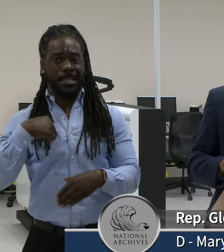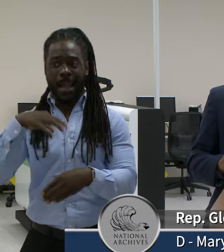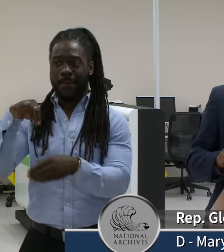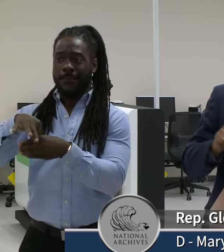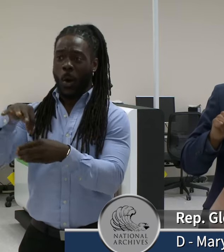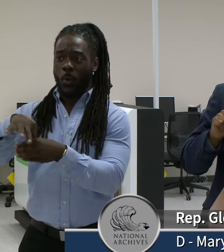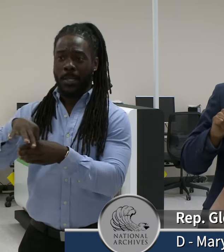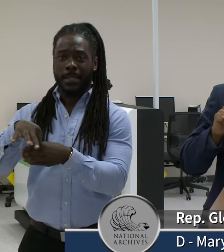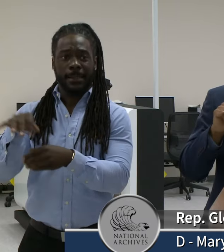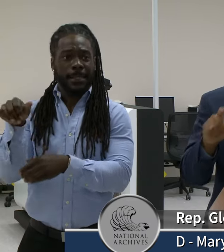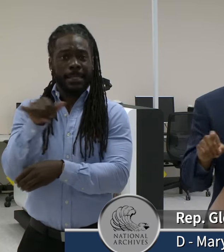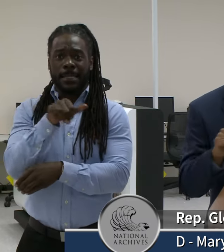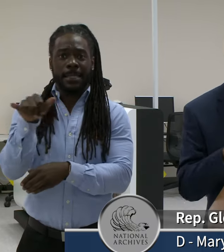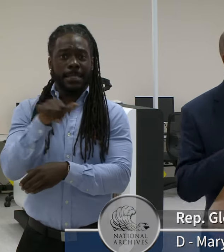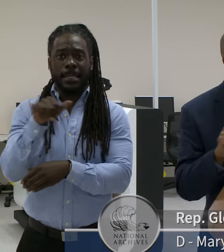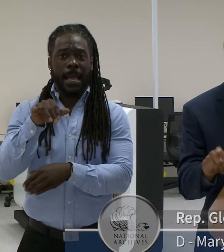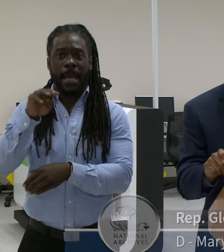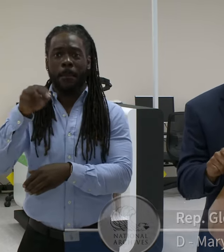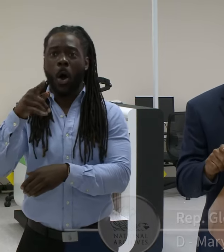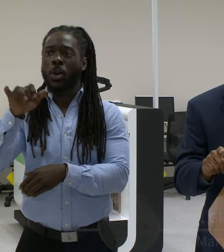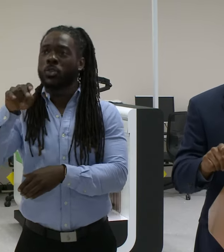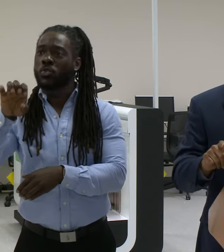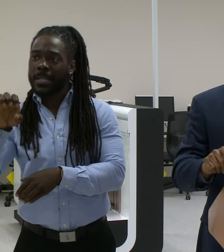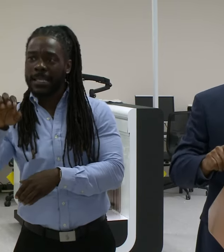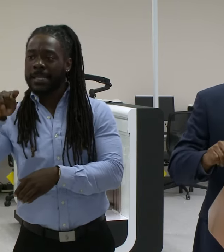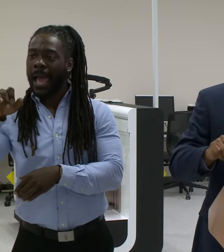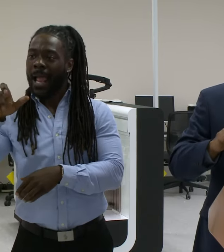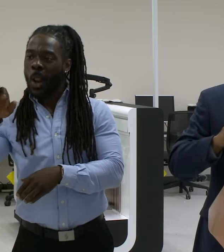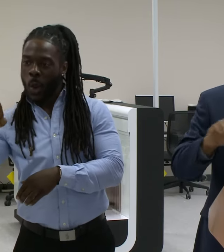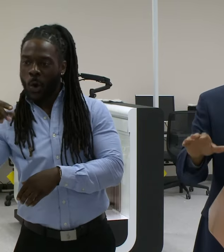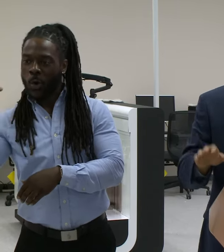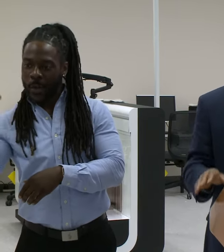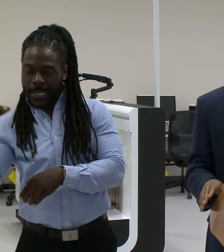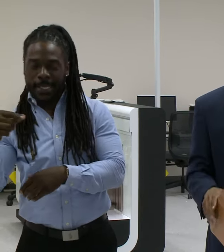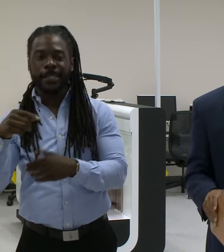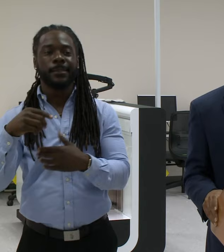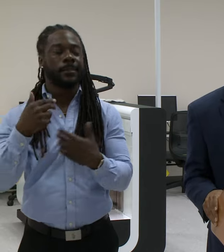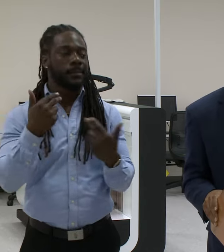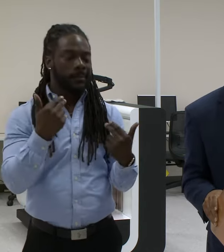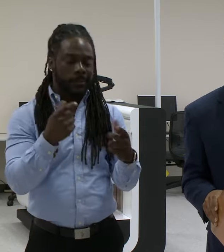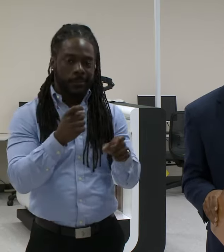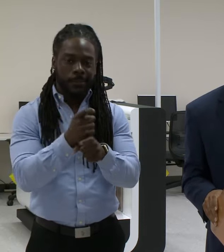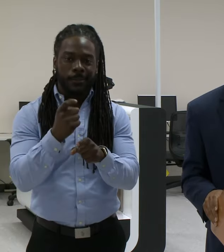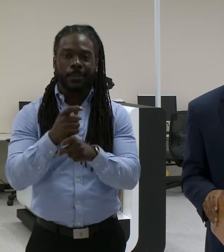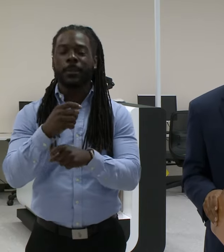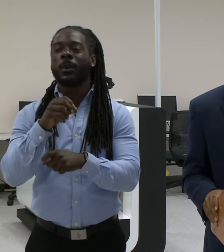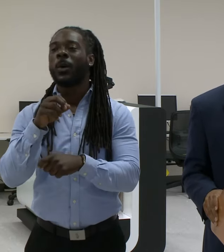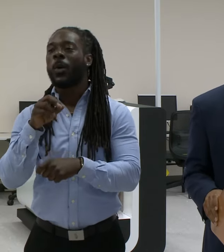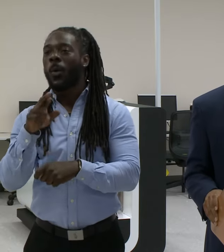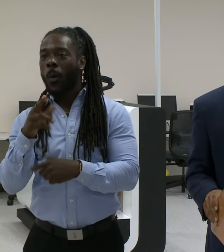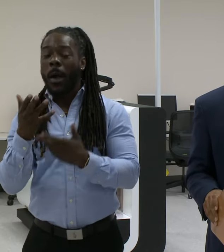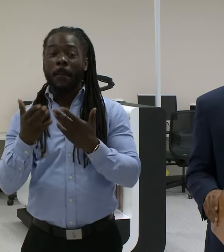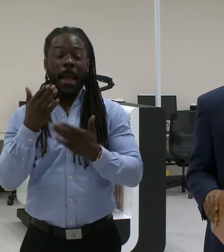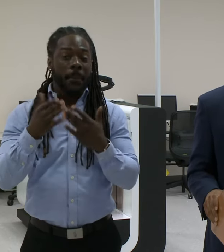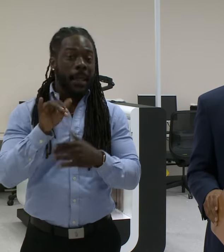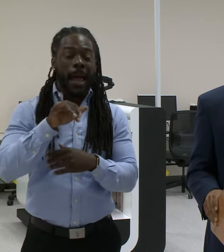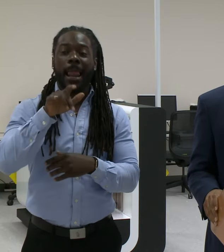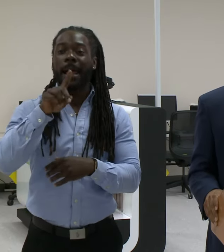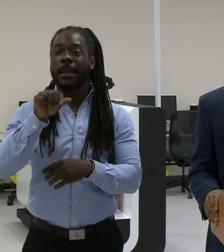the same way as Marjorie Taylor Greene on anything maybe other than when to break for lunch.